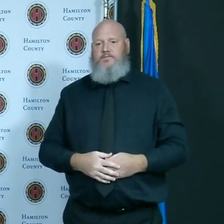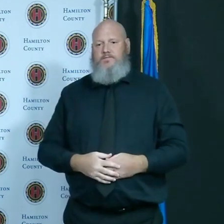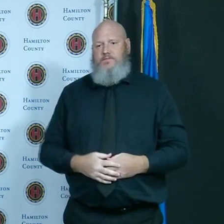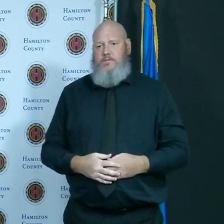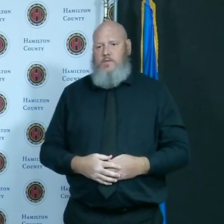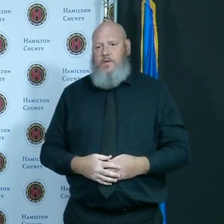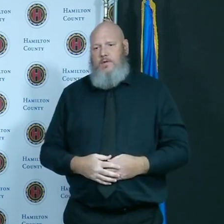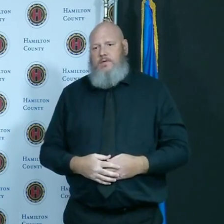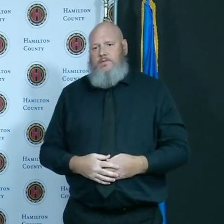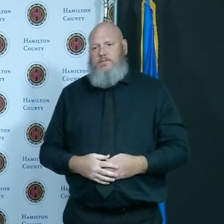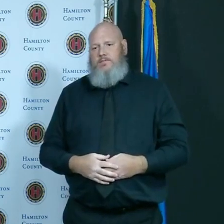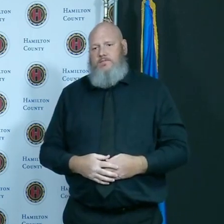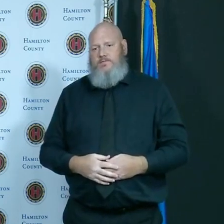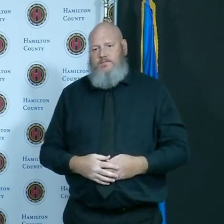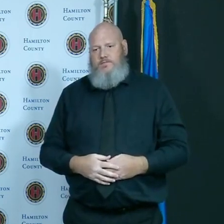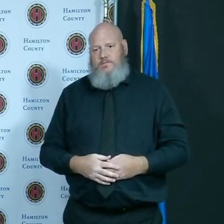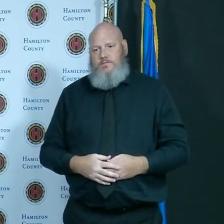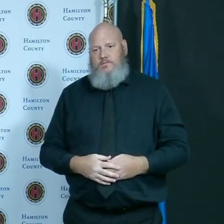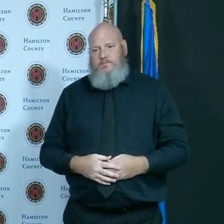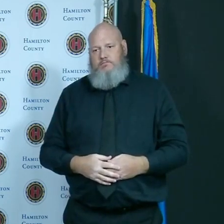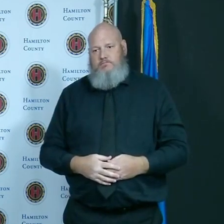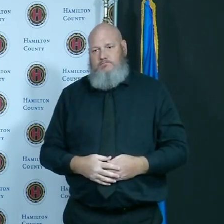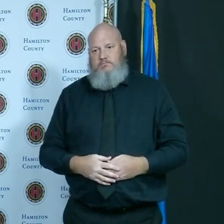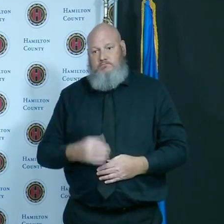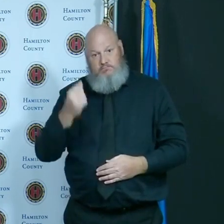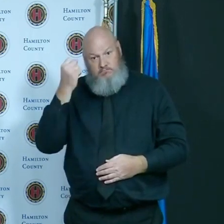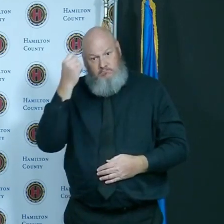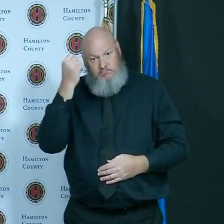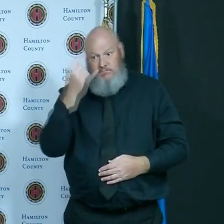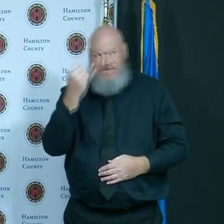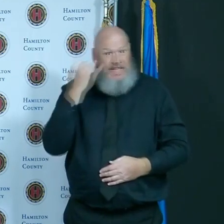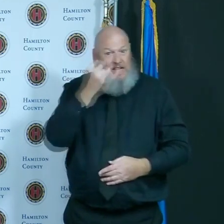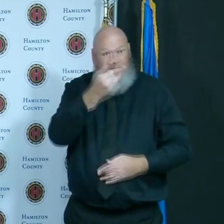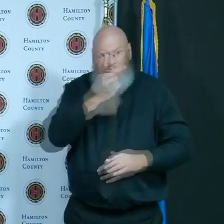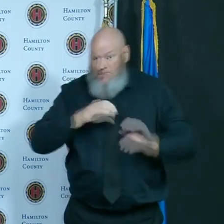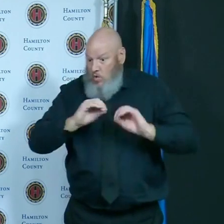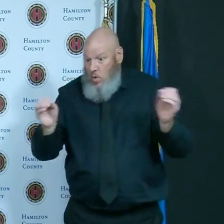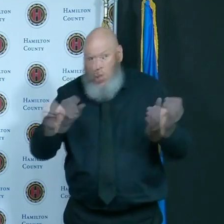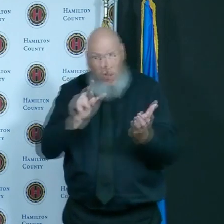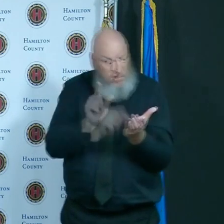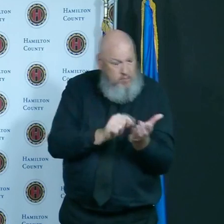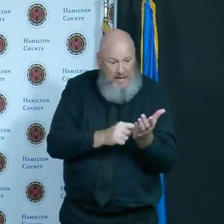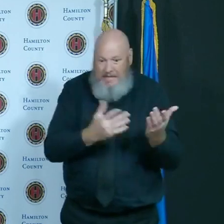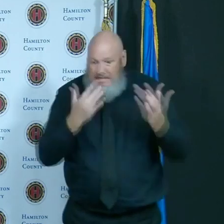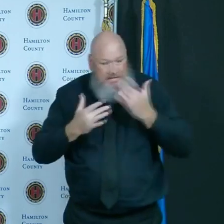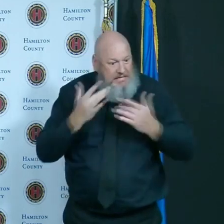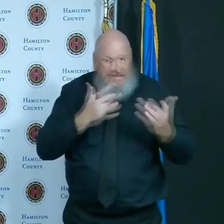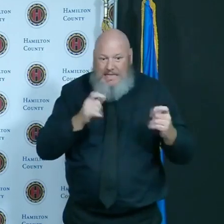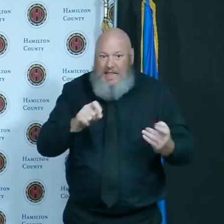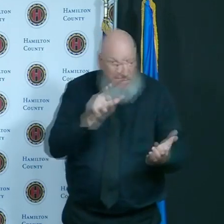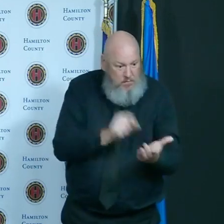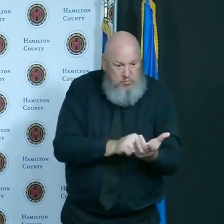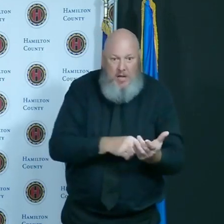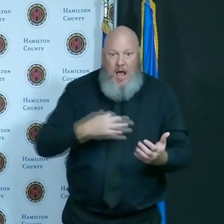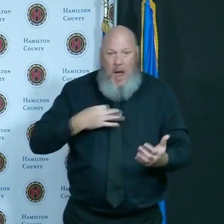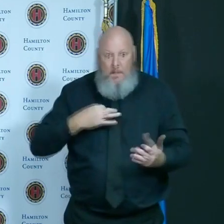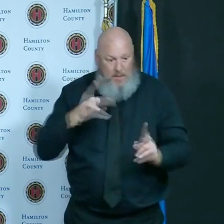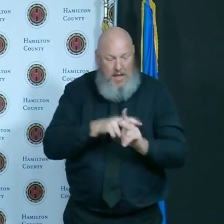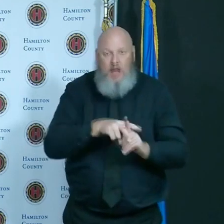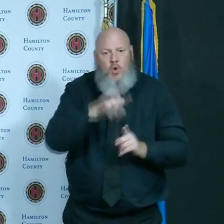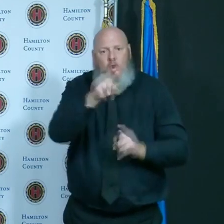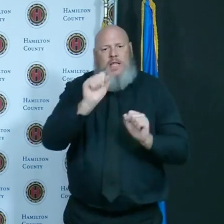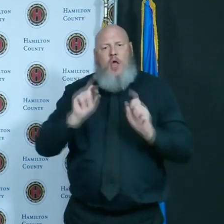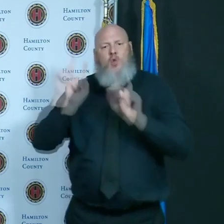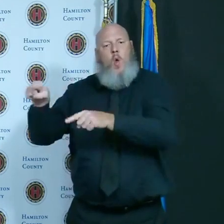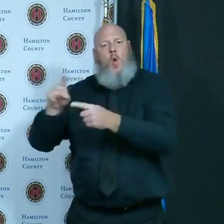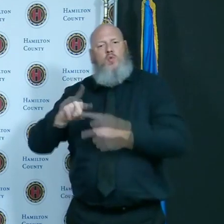are applications at some of the Kroger stores throughout the county, and so if you are in a Kroger, please pick up that application